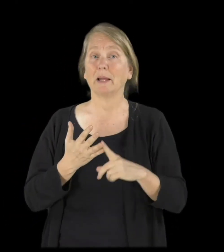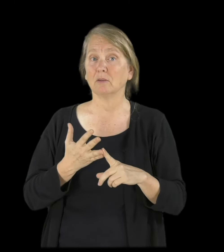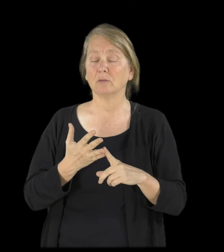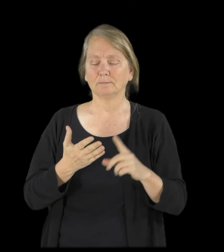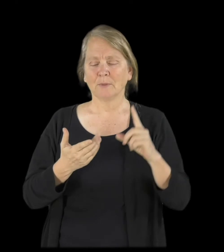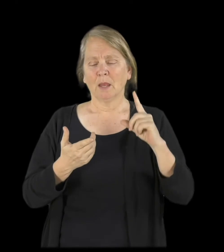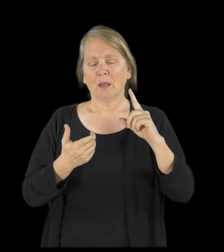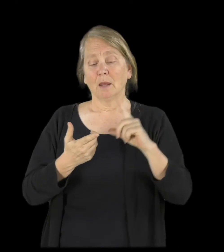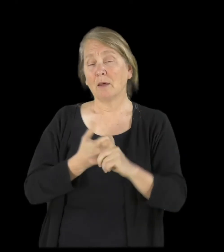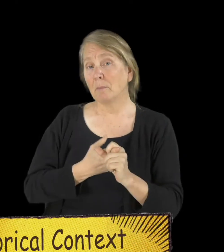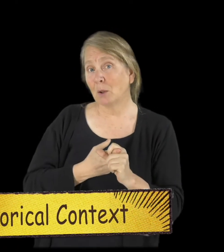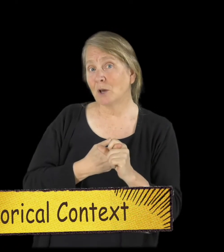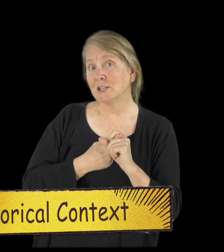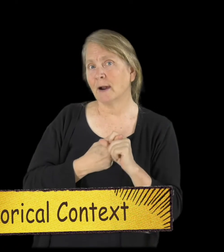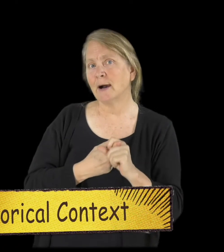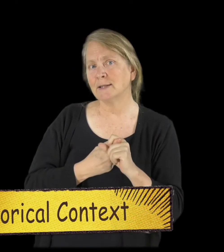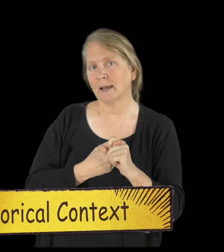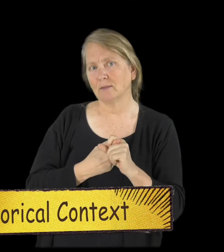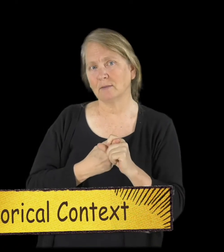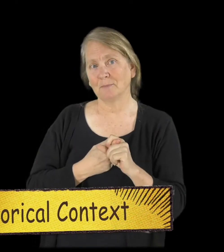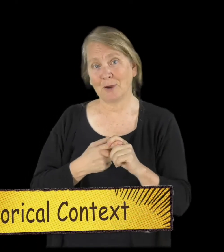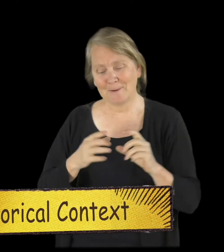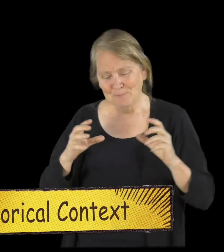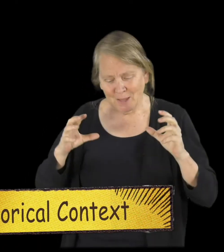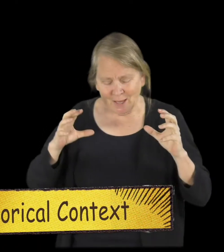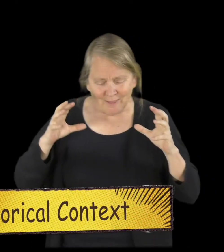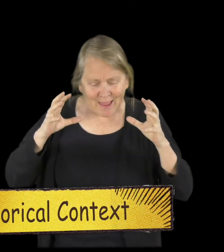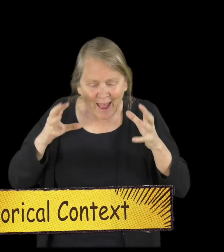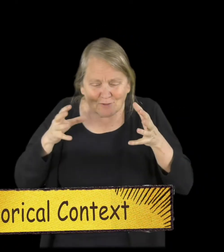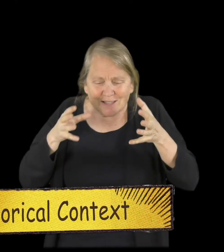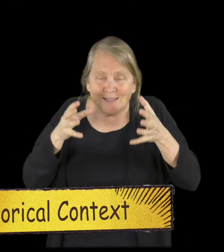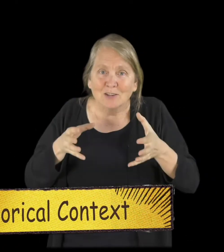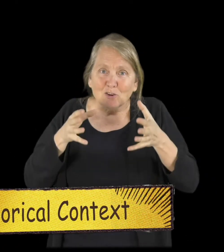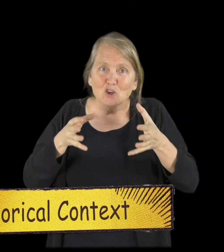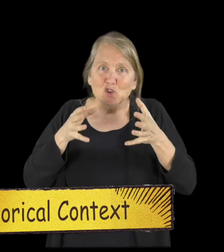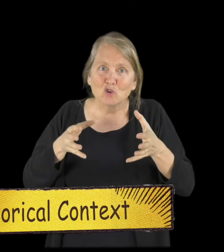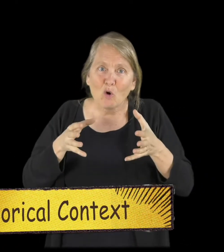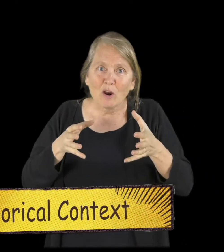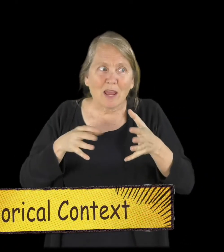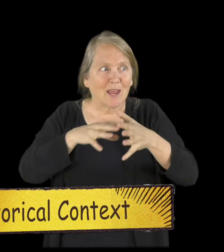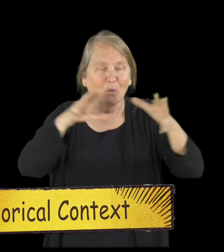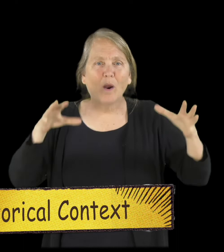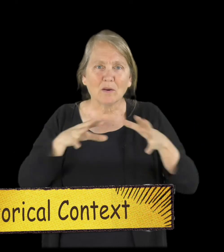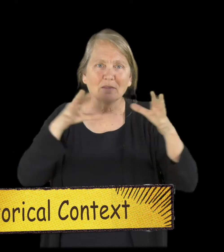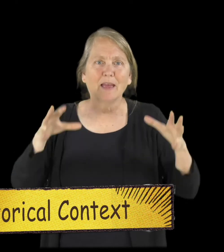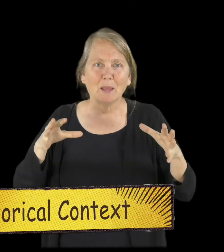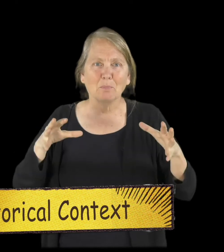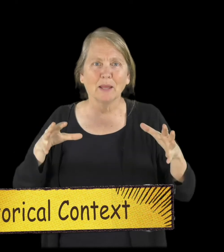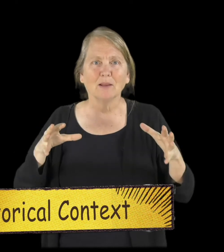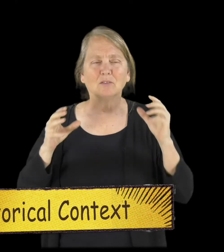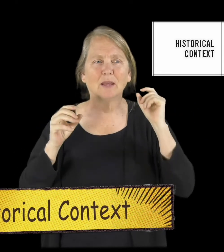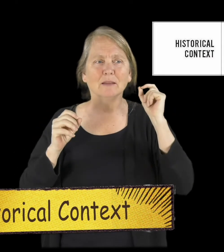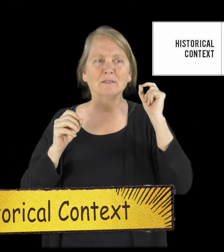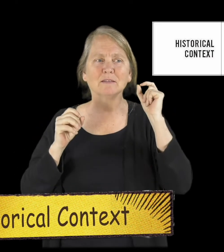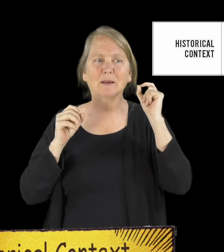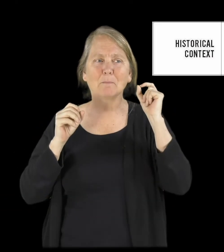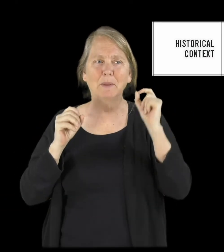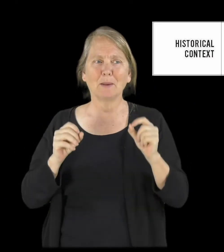balance. Another big one is context, right? They have to center their story in where it's taking place. And this is a big